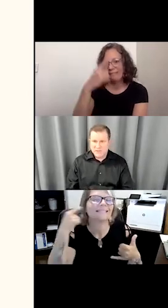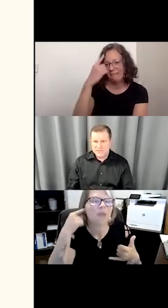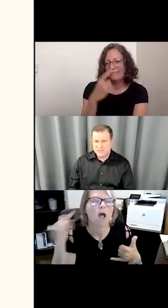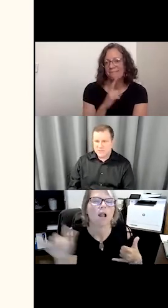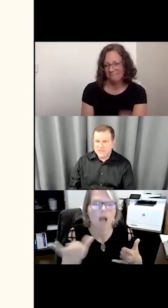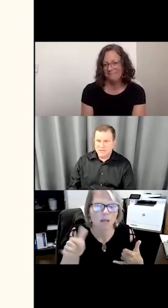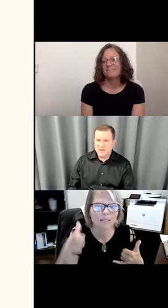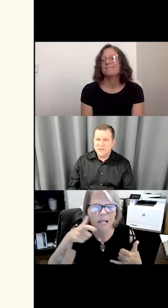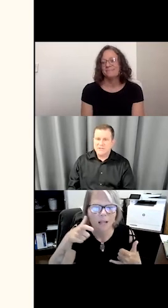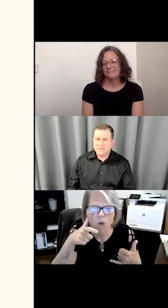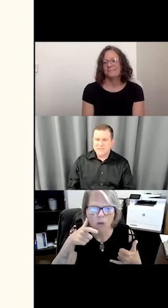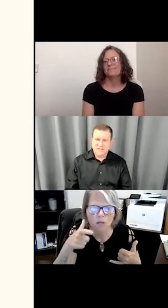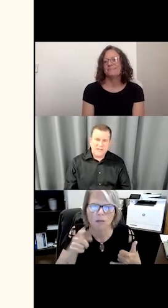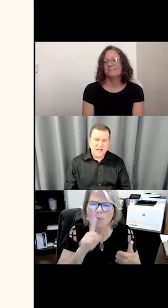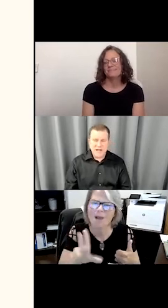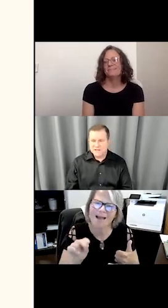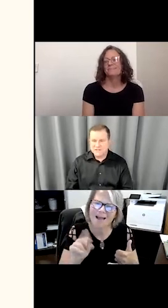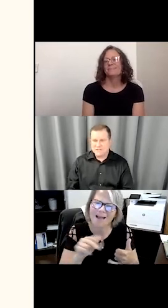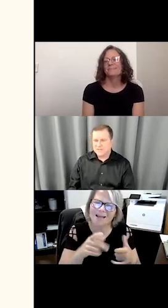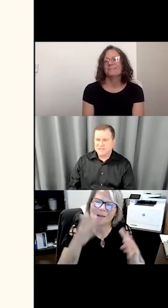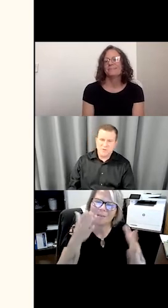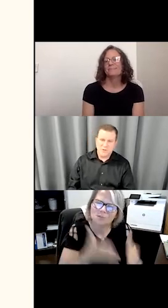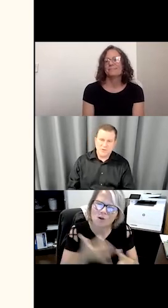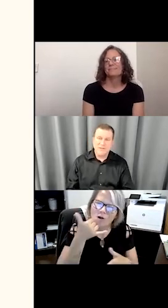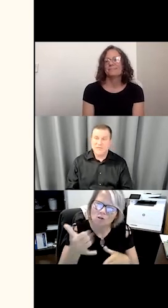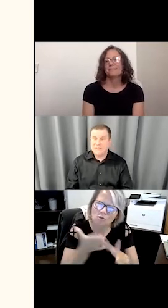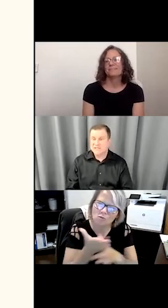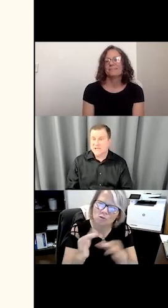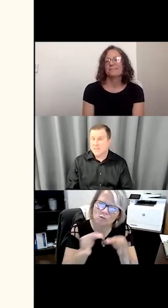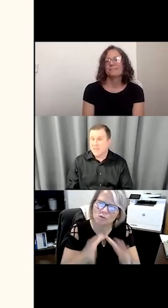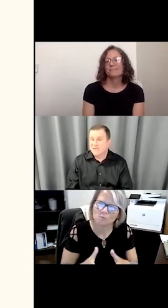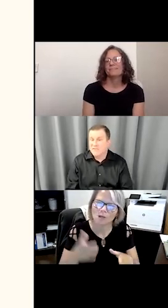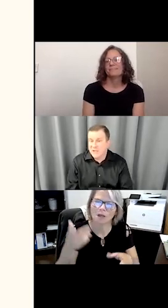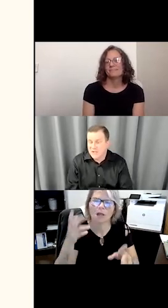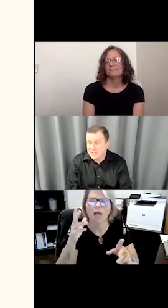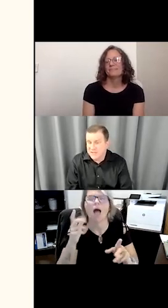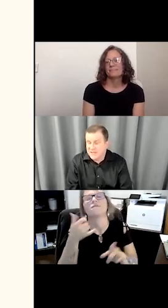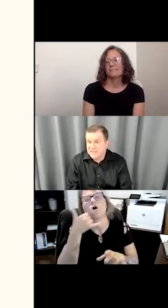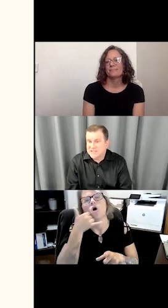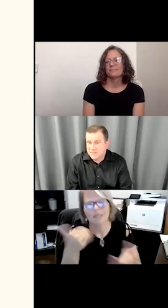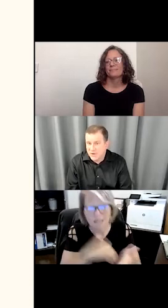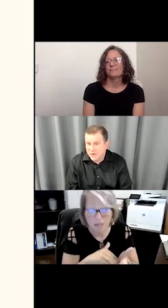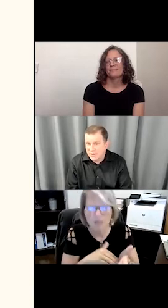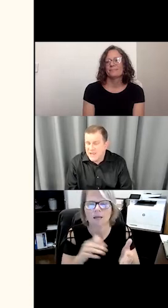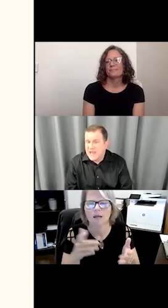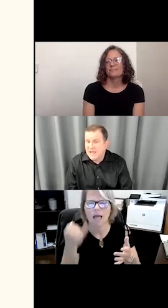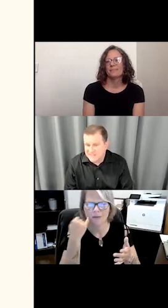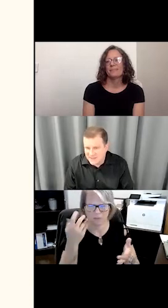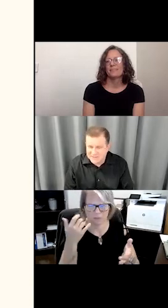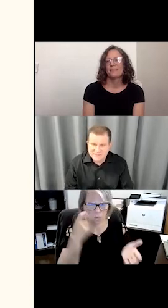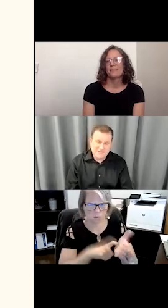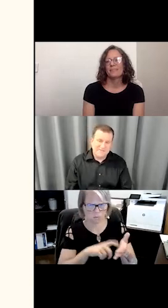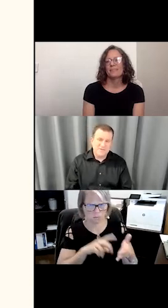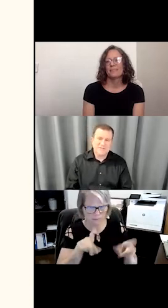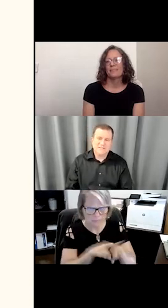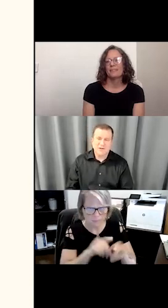and they'll hear somebody saying, "Hi, this is interpreter," and they'll think it's a video, they think it's a telemarketer, and it's not.